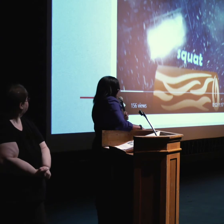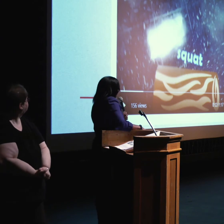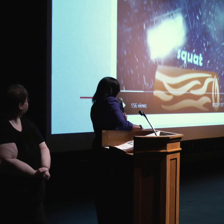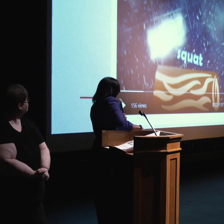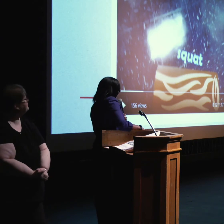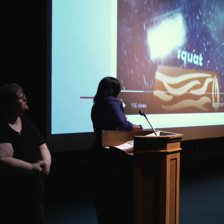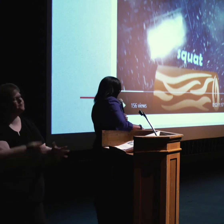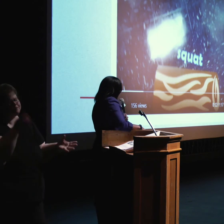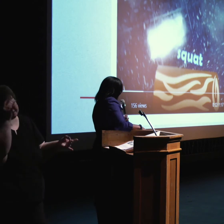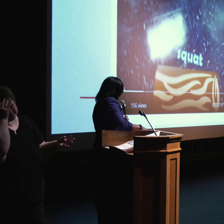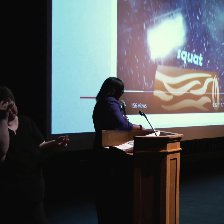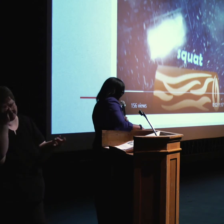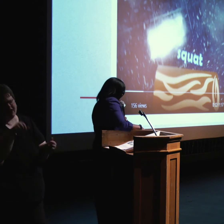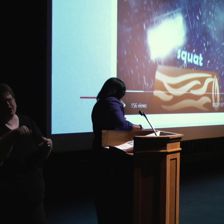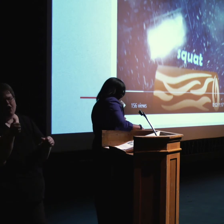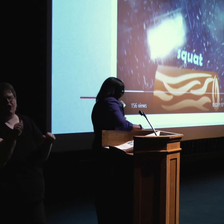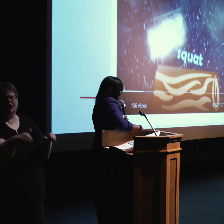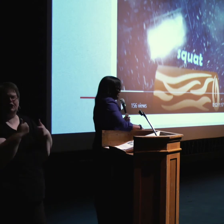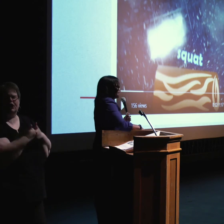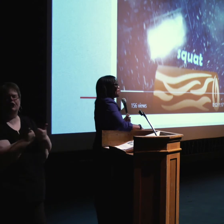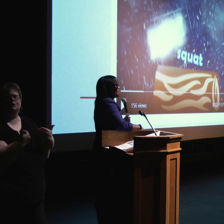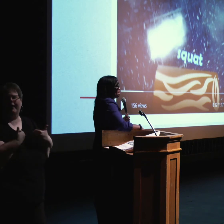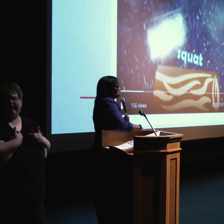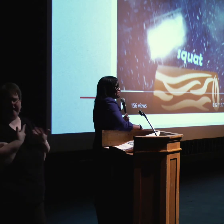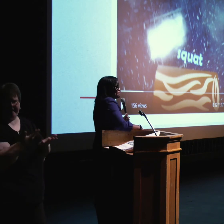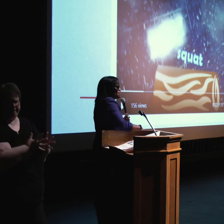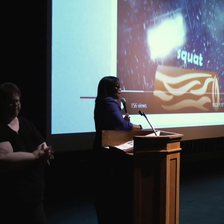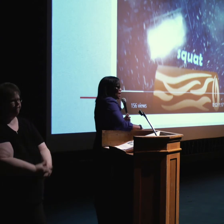Let's think about some of the other challenges we have.